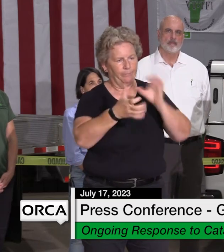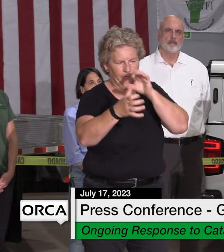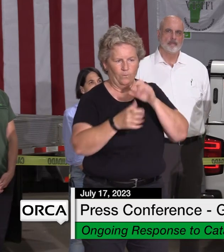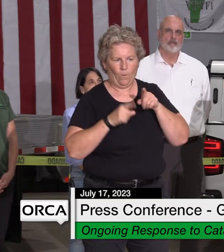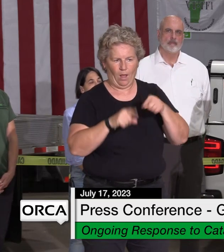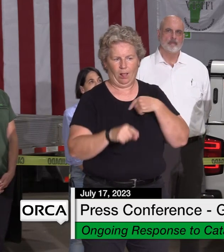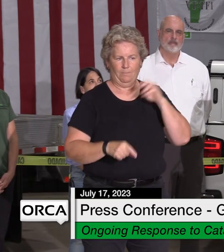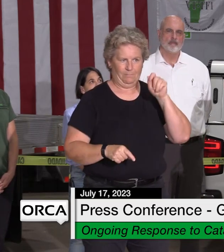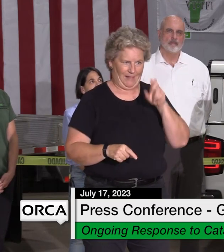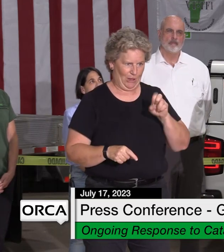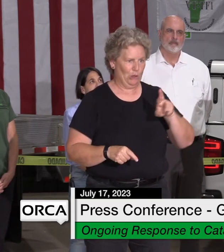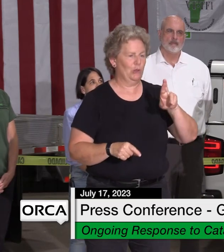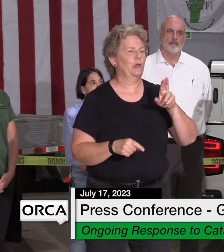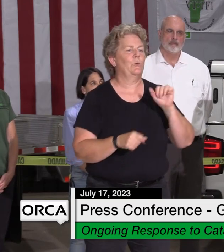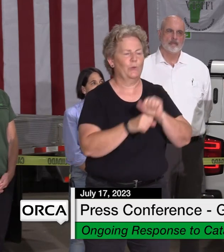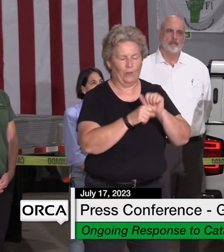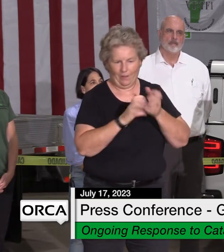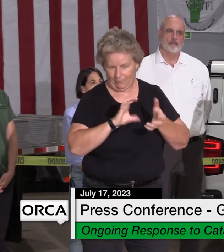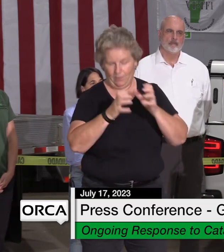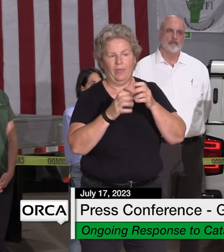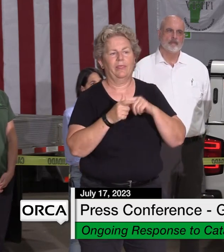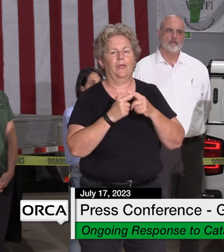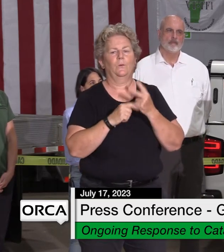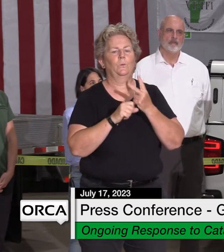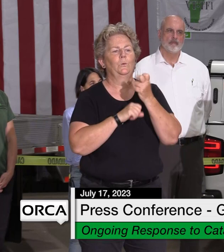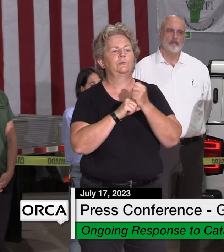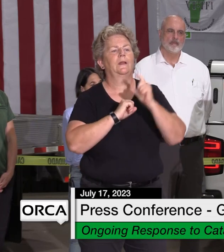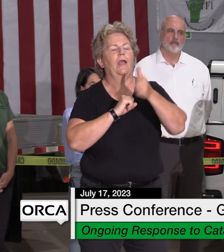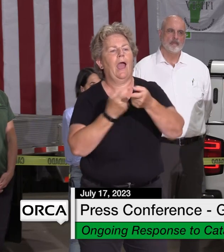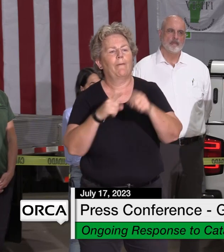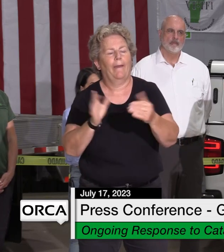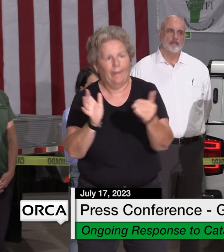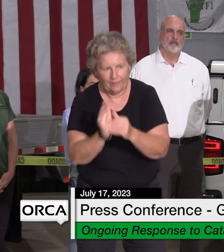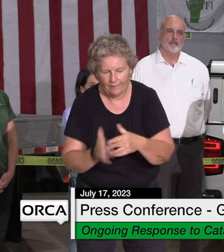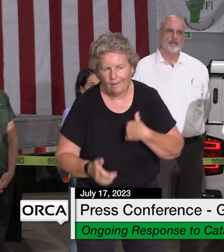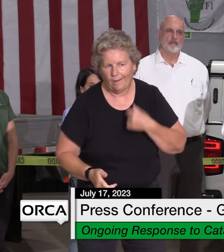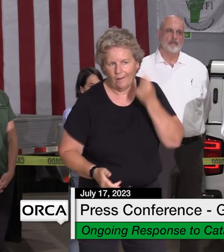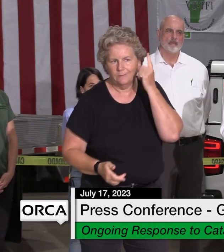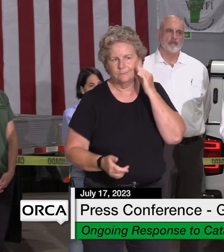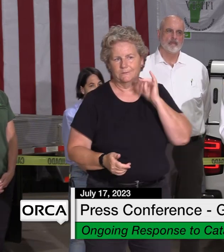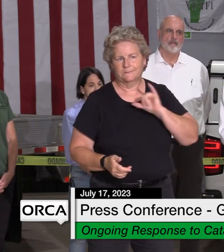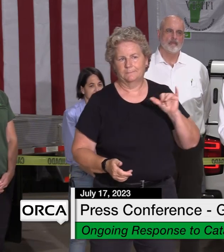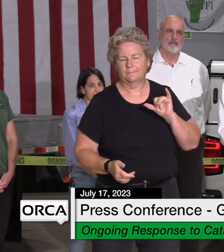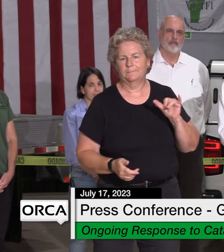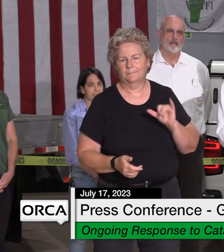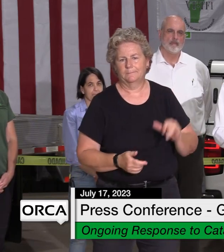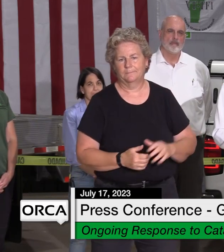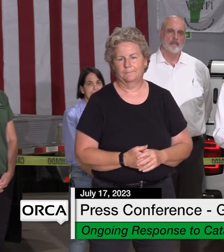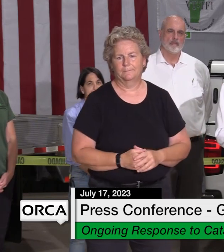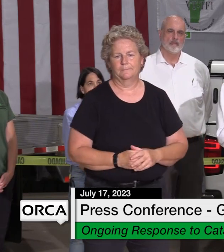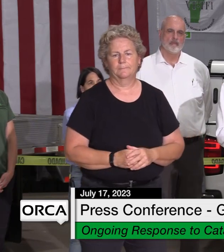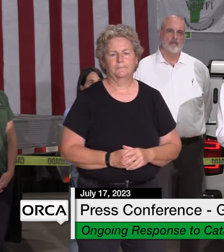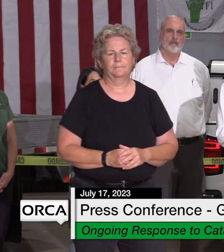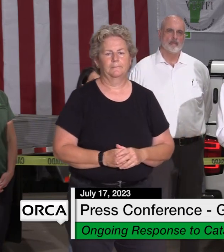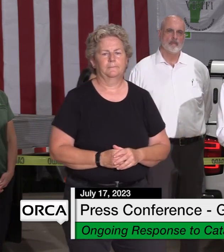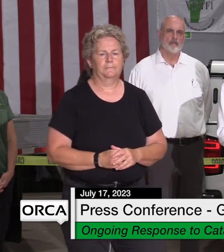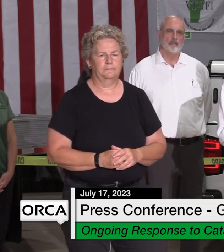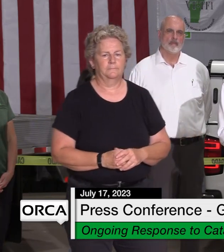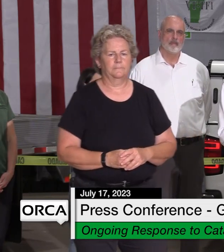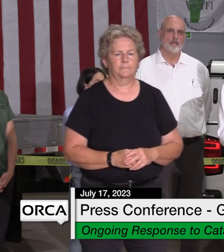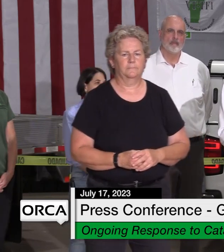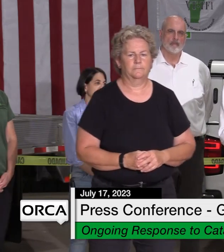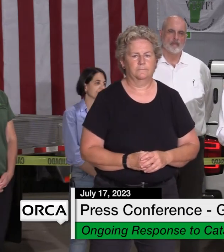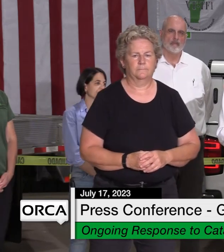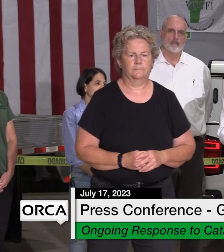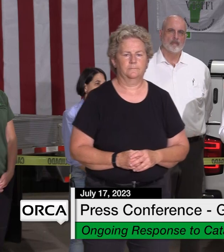wildfires that are of a nature and severity that should not be an annual event, and yet here we are. Americans are seeing the results